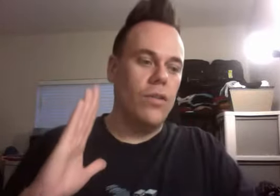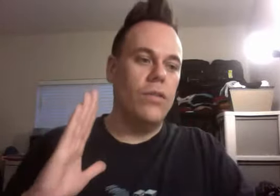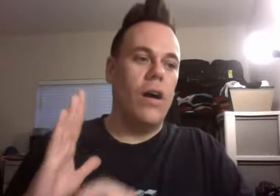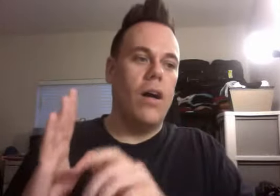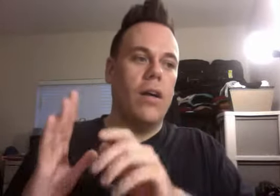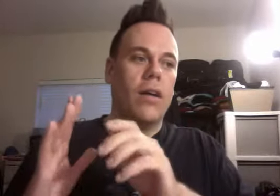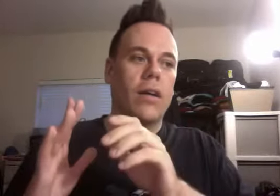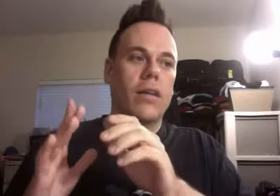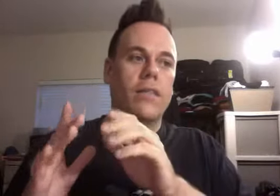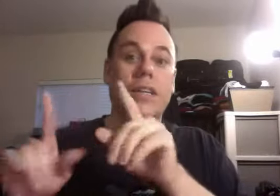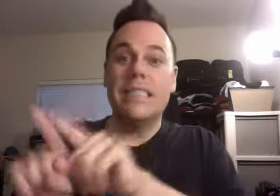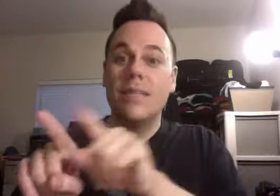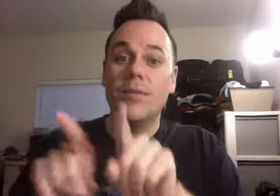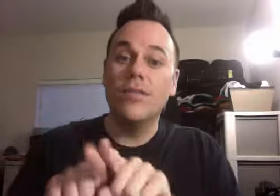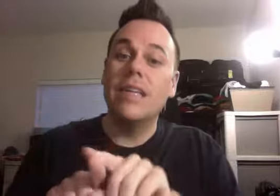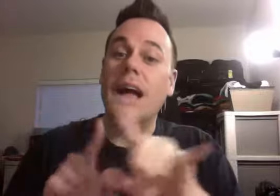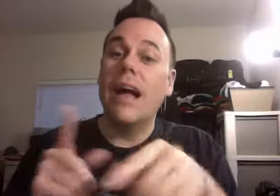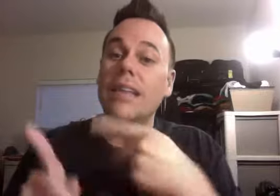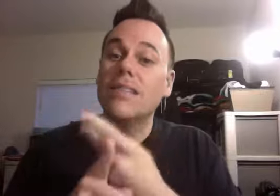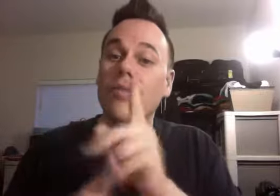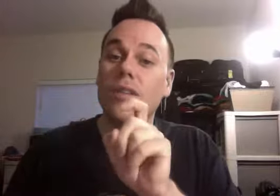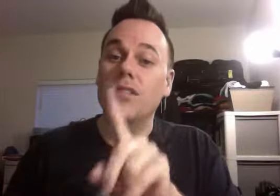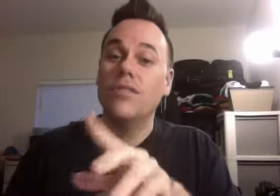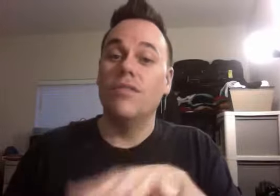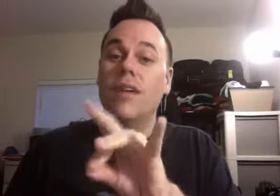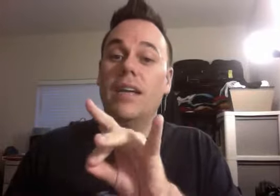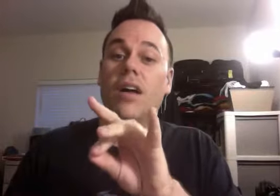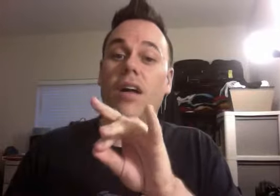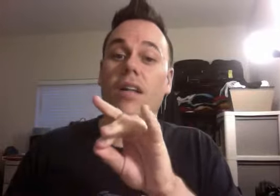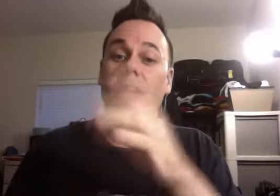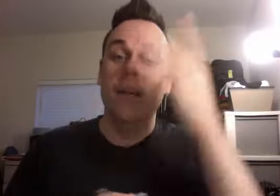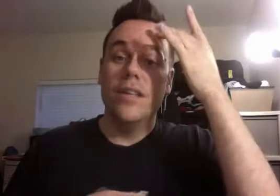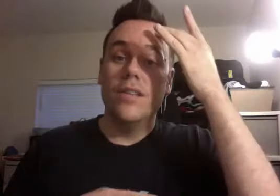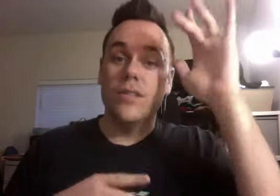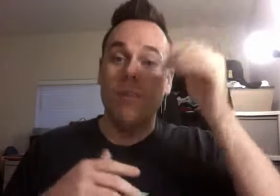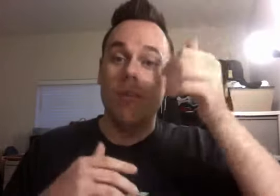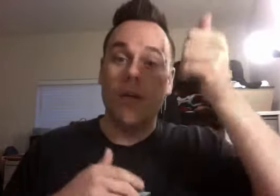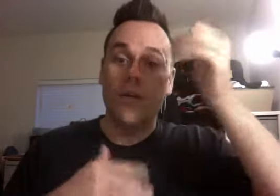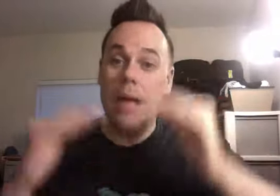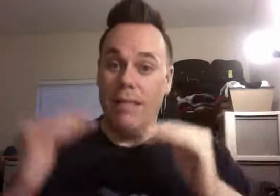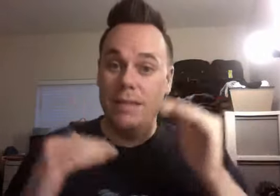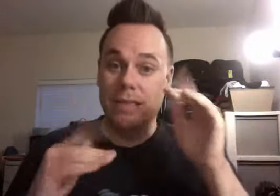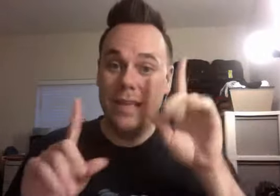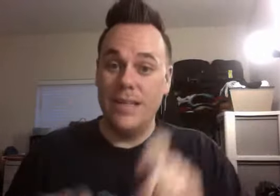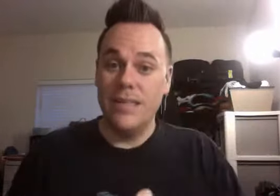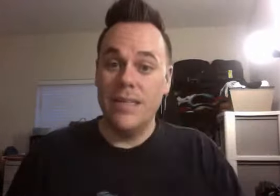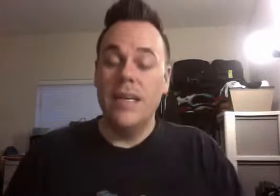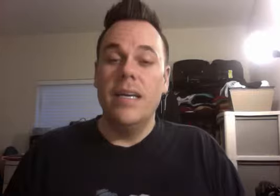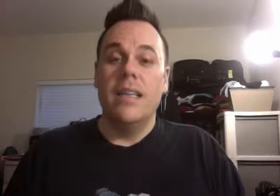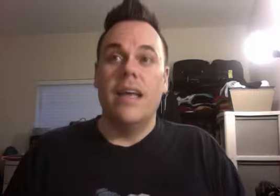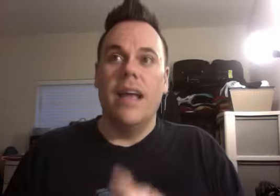article are very similar to the kinds of questions you'll find on the Smarter Balance test. They have